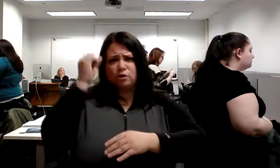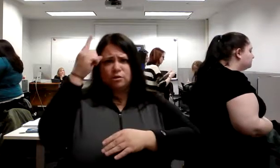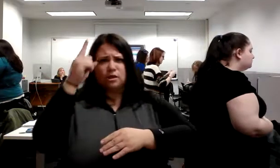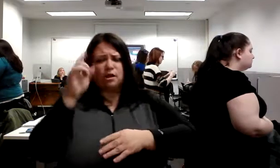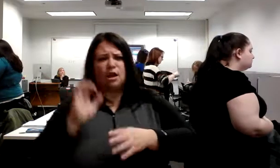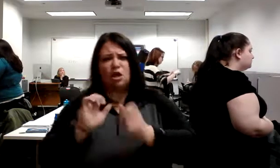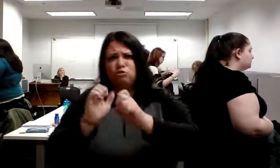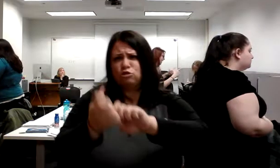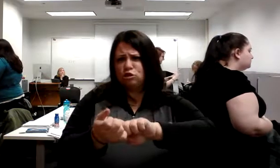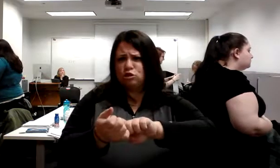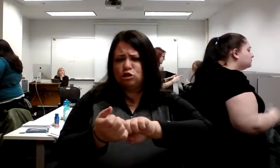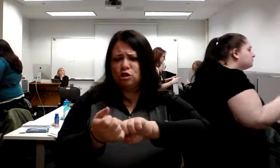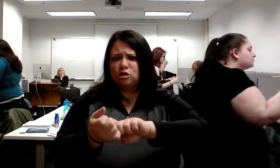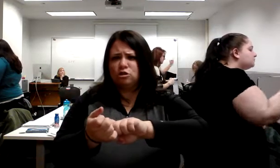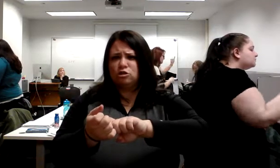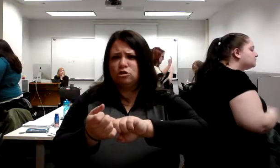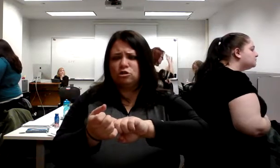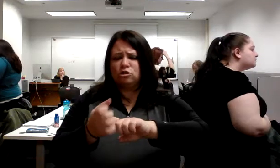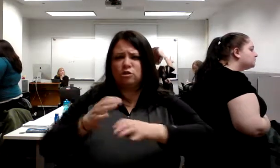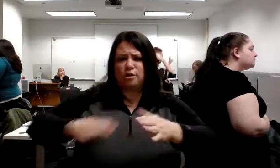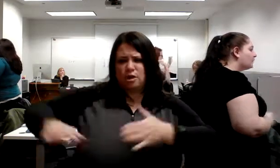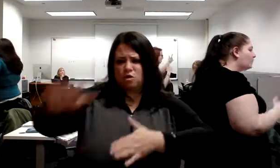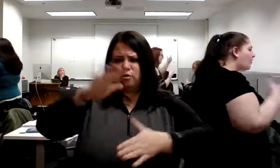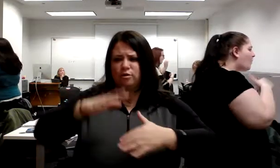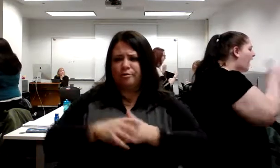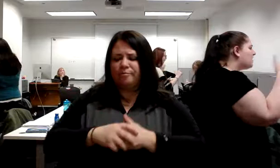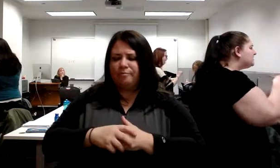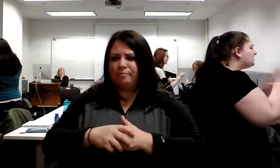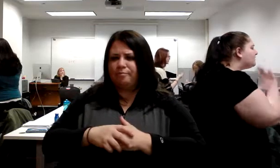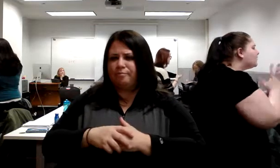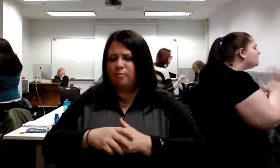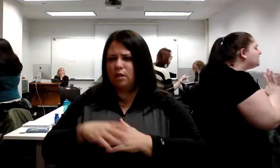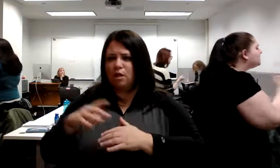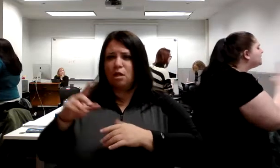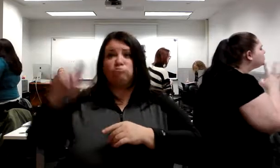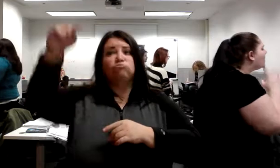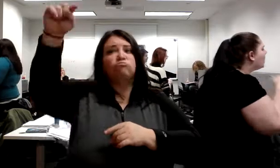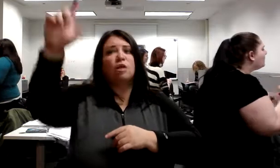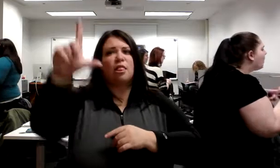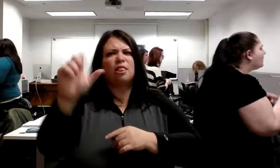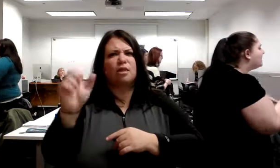What? The Lego? I've seen the movie once, I don't know.